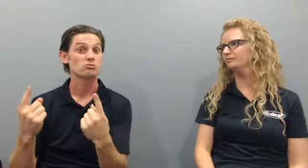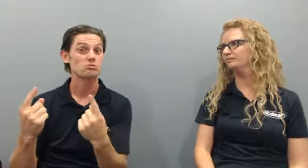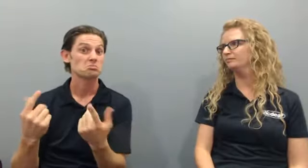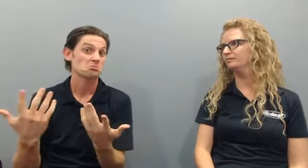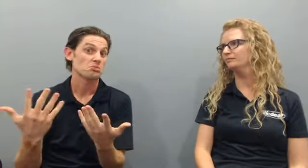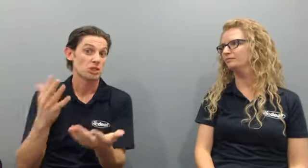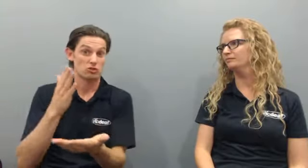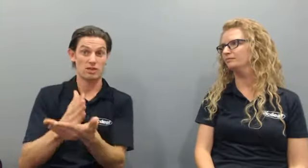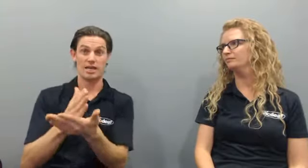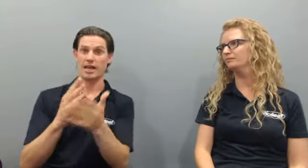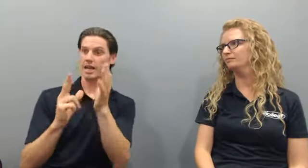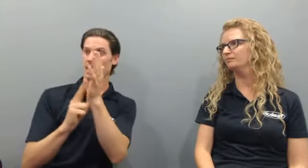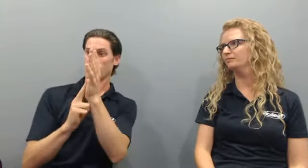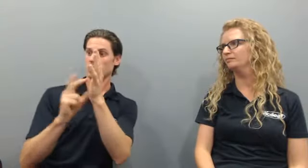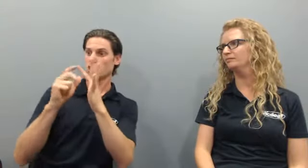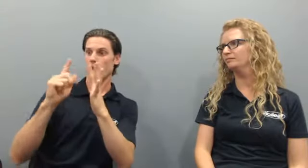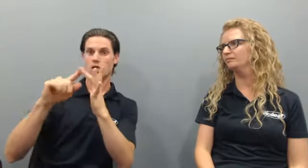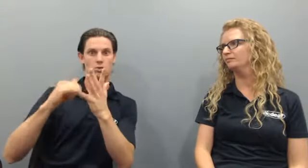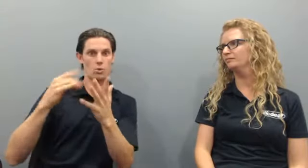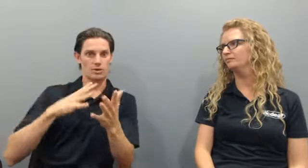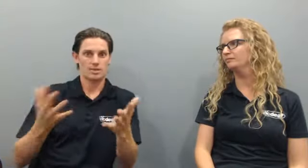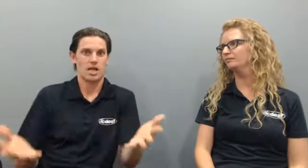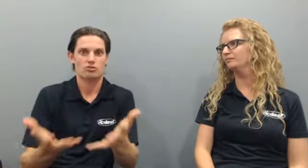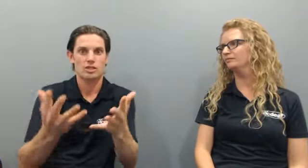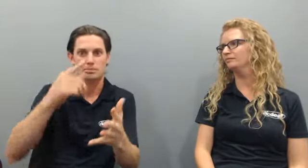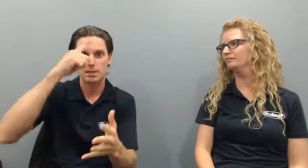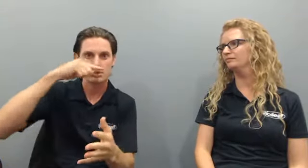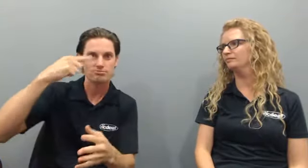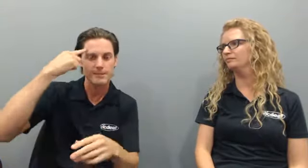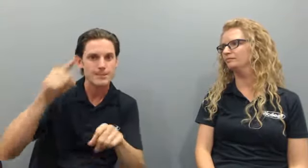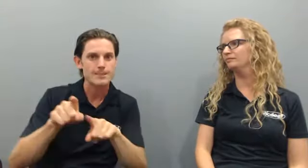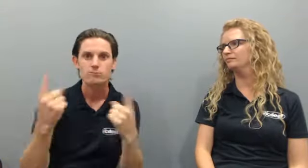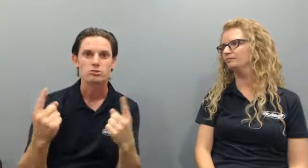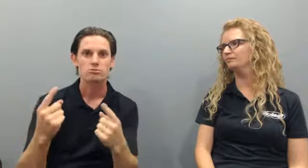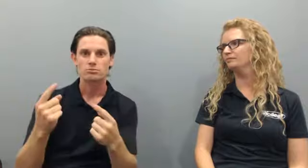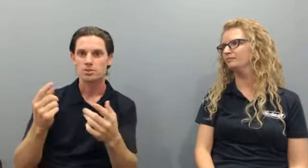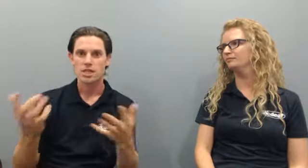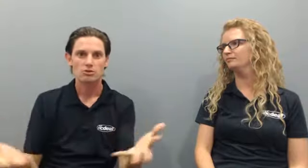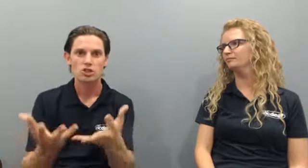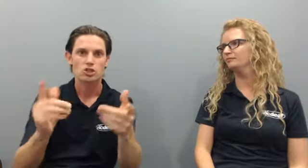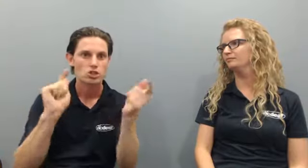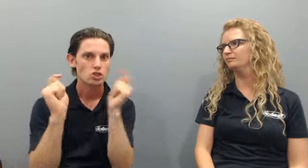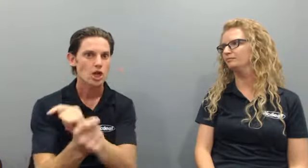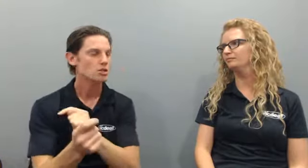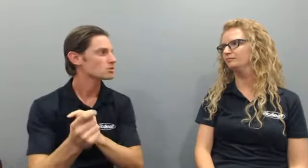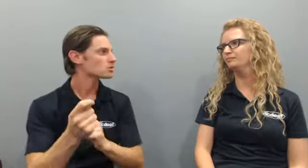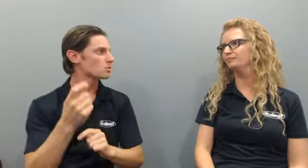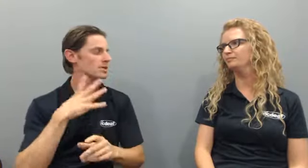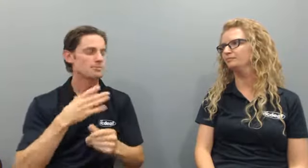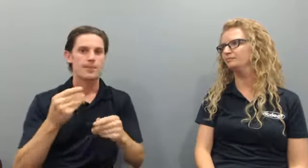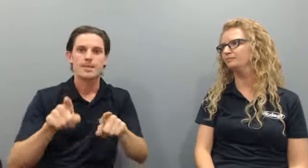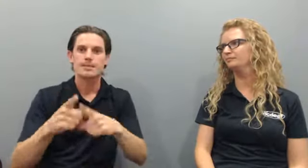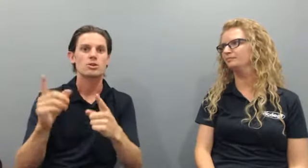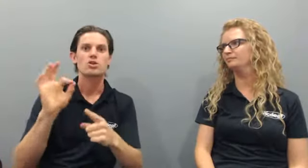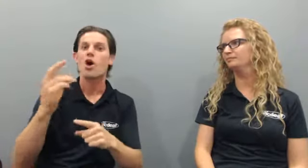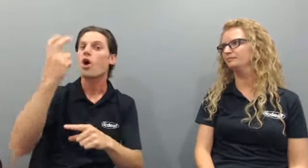person you're negotiating with is willing to change that. The NDIA are really encouraging people to think differently and encouraging